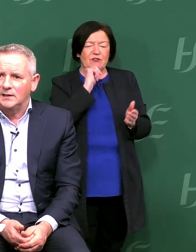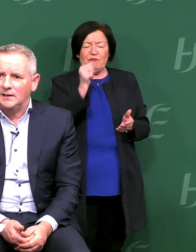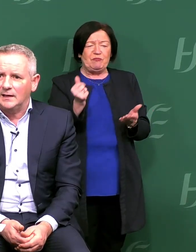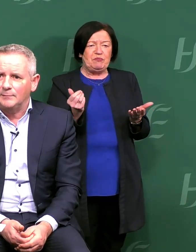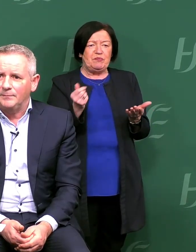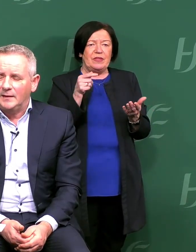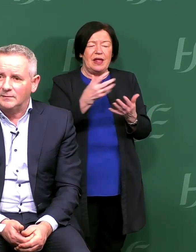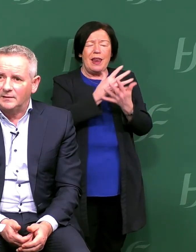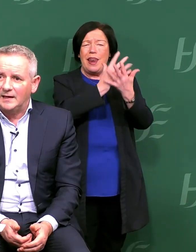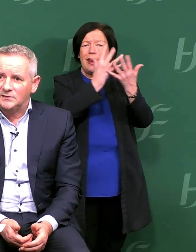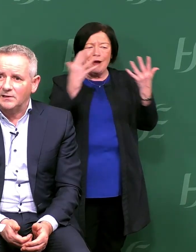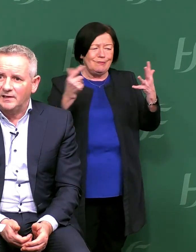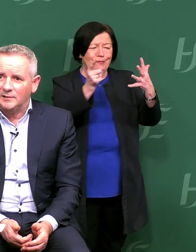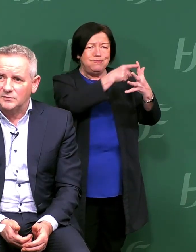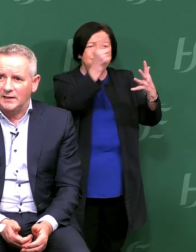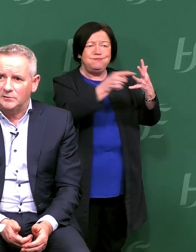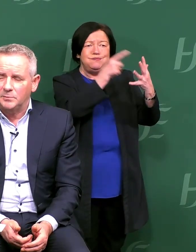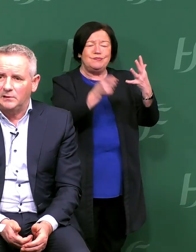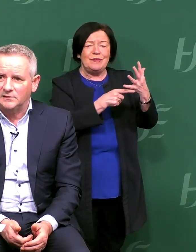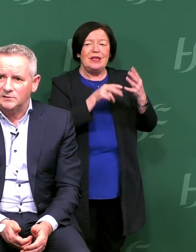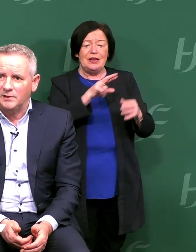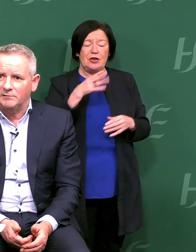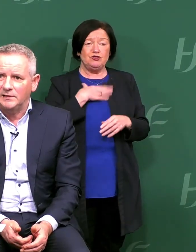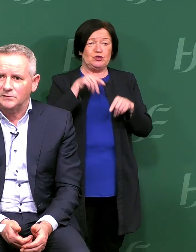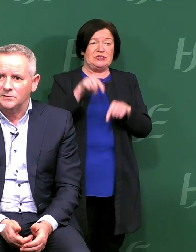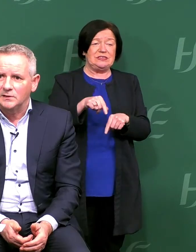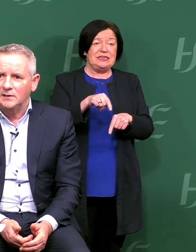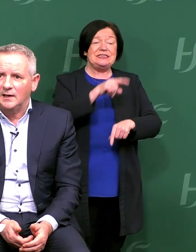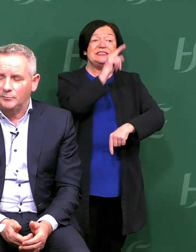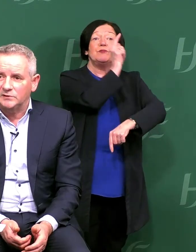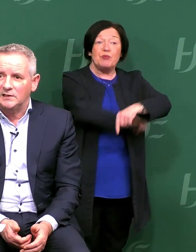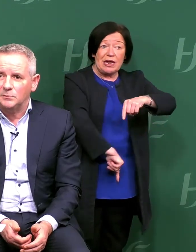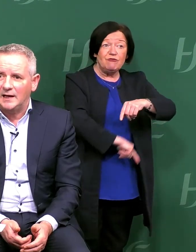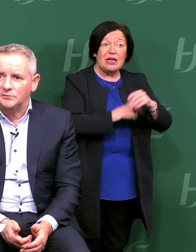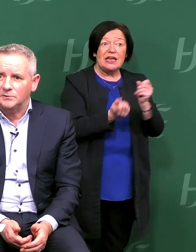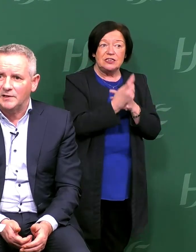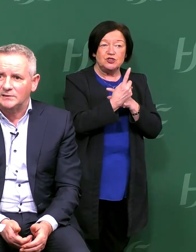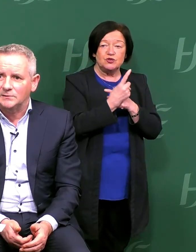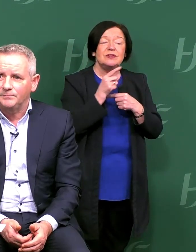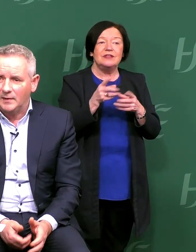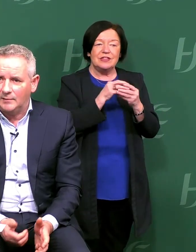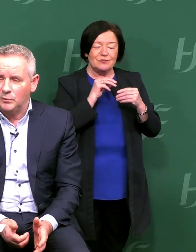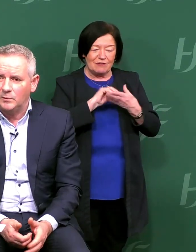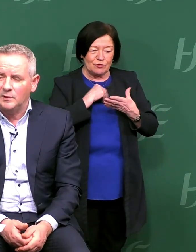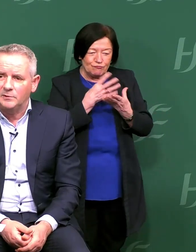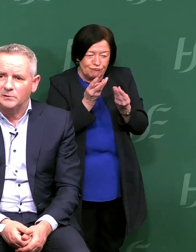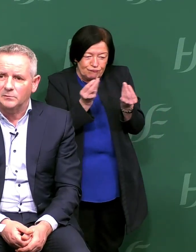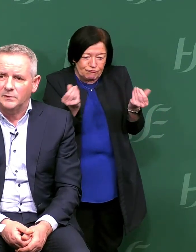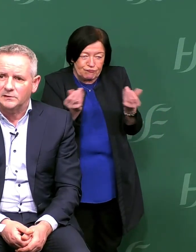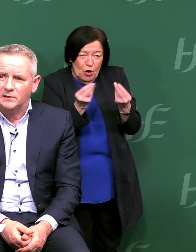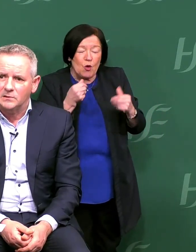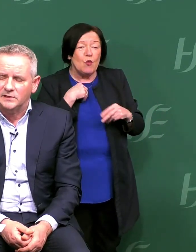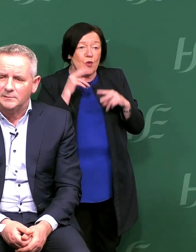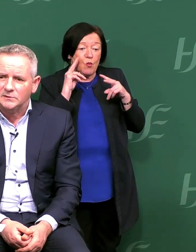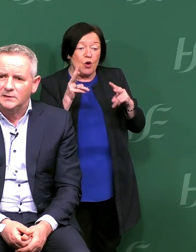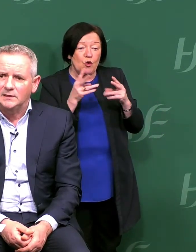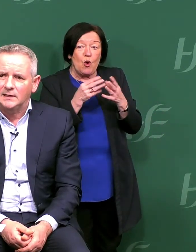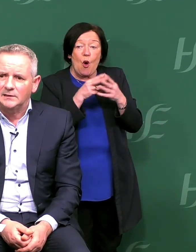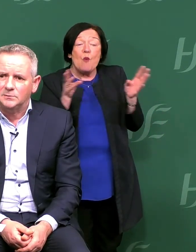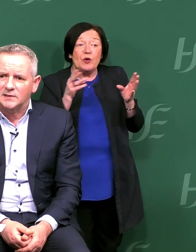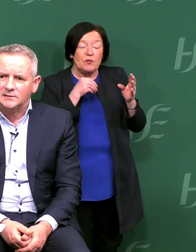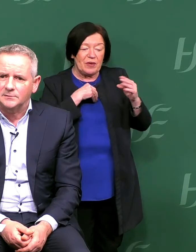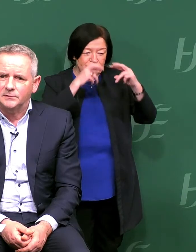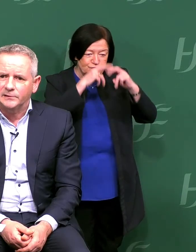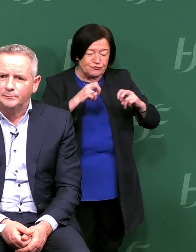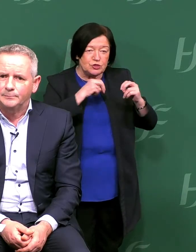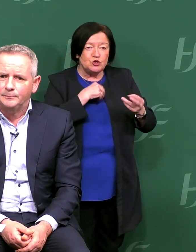initiatives, not necessarily in themselves, Paul, disciplinary issues, but things we have to address. But we will be working with the local teams